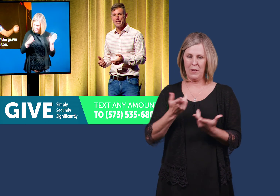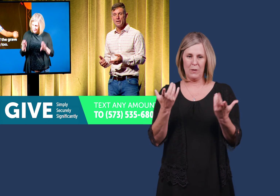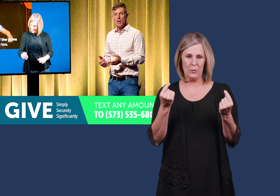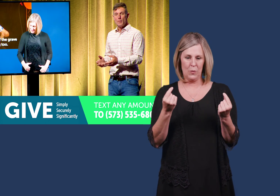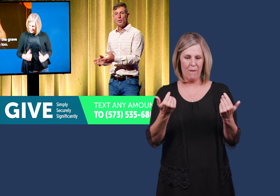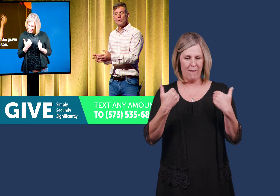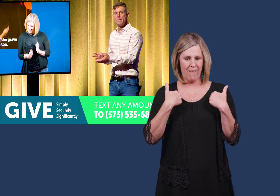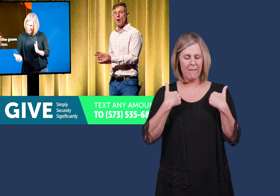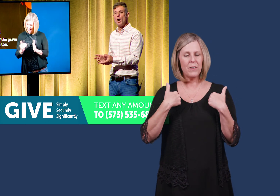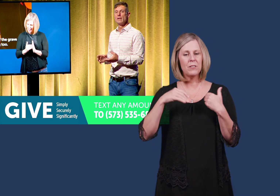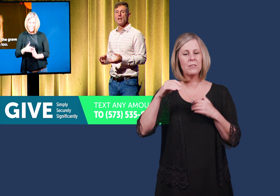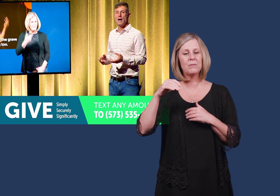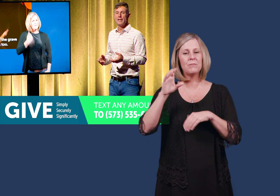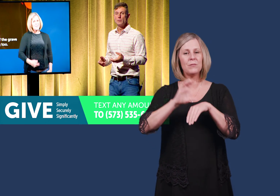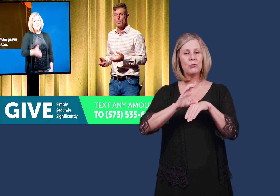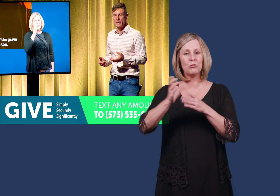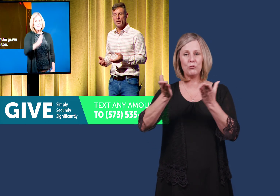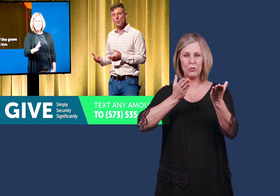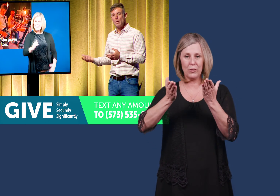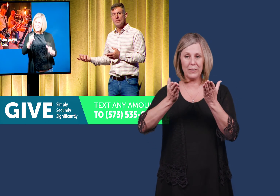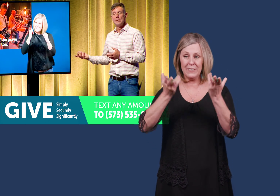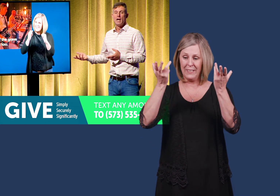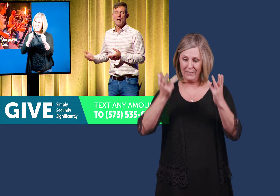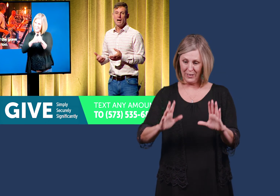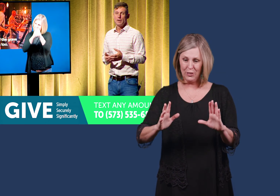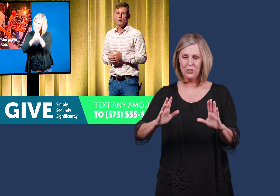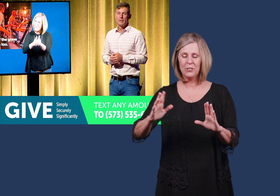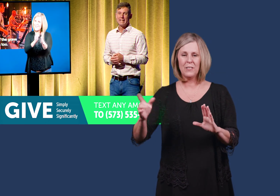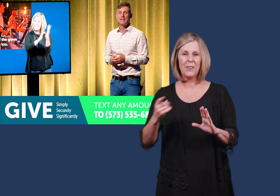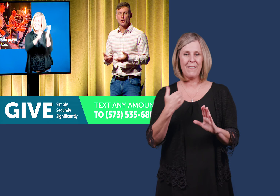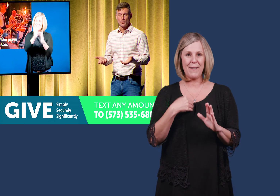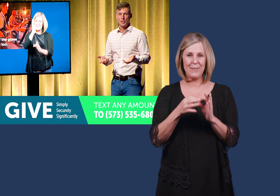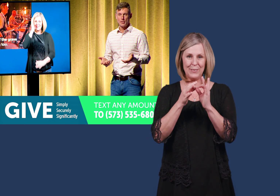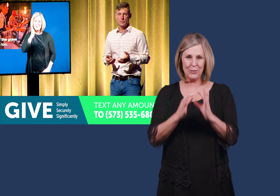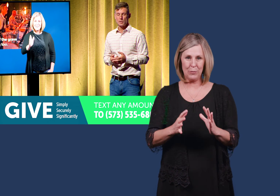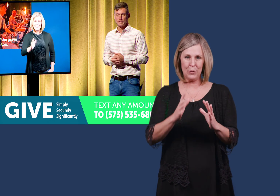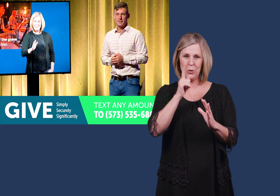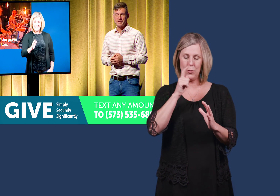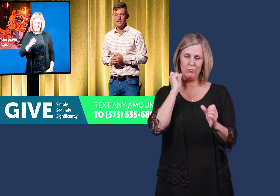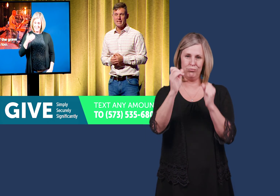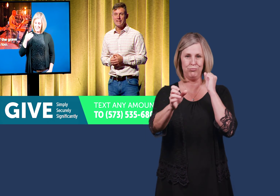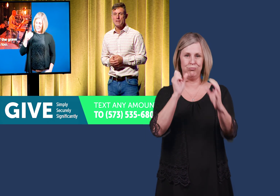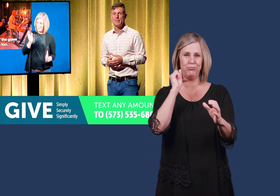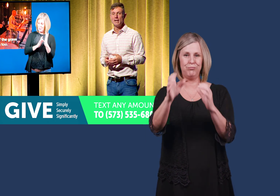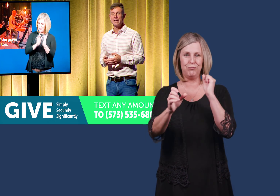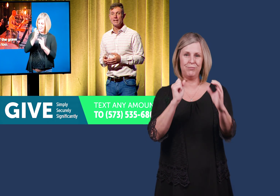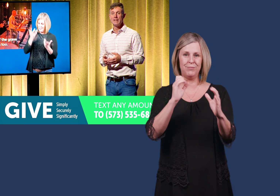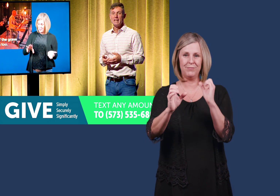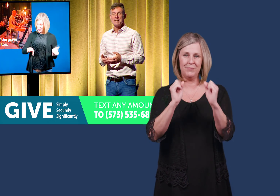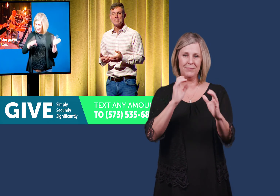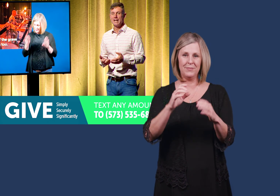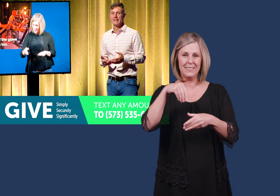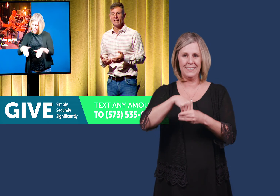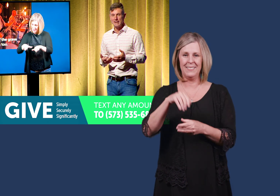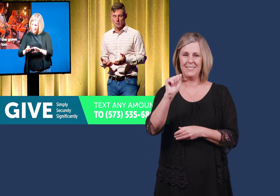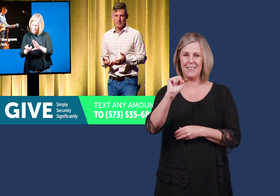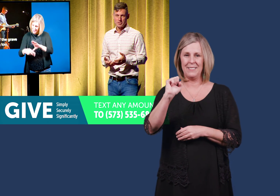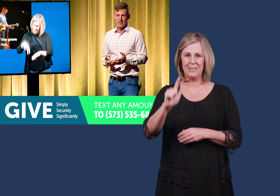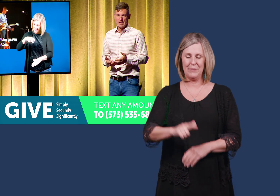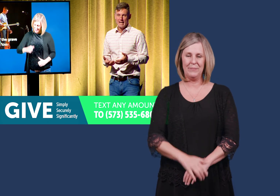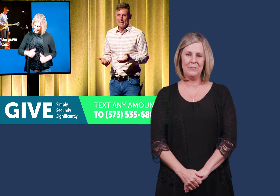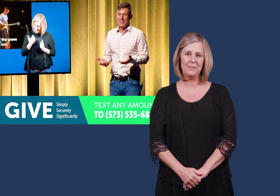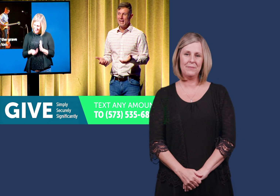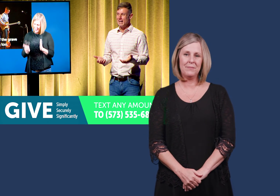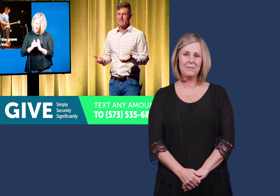and then put them online with a woman who can interpret those services into the American Sign